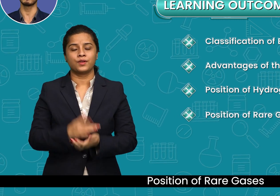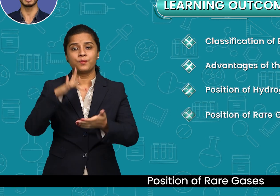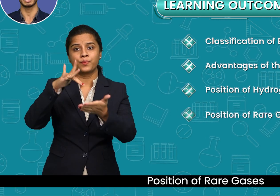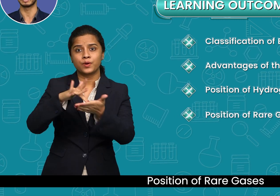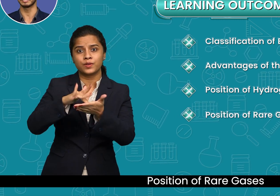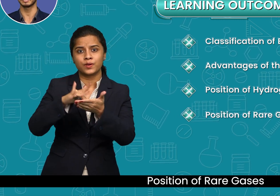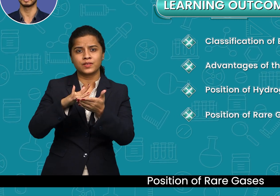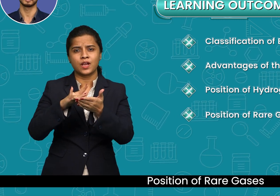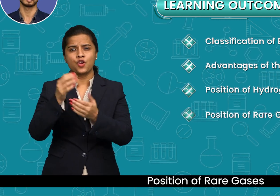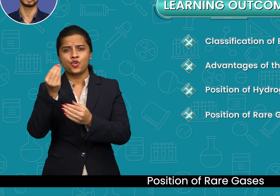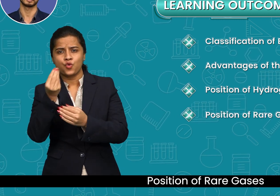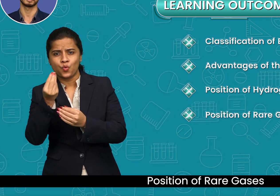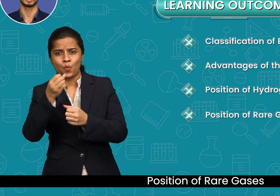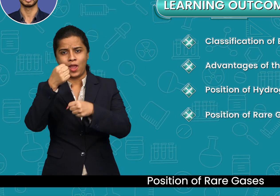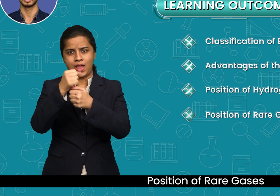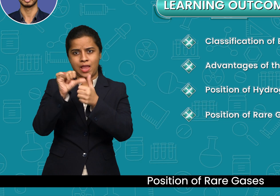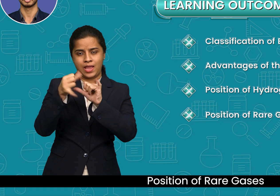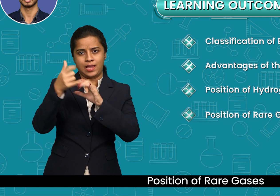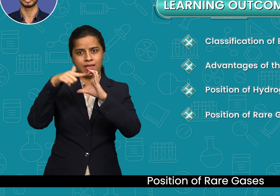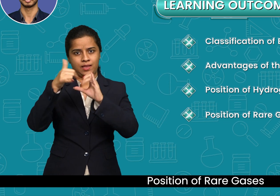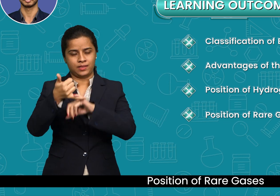position of rare gases,